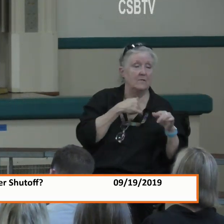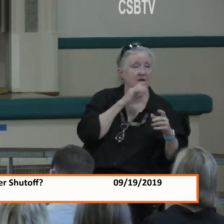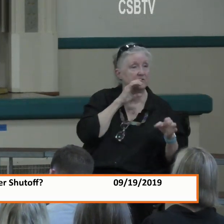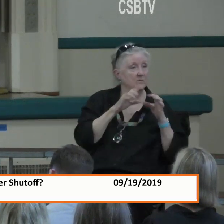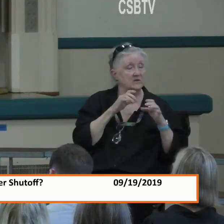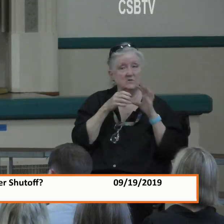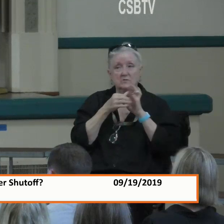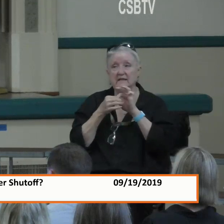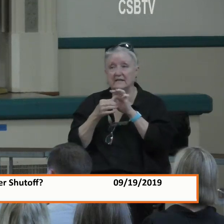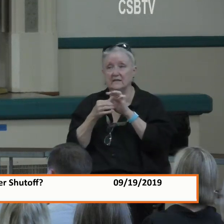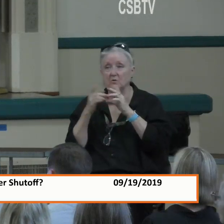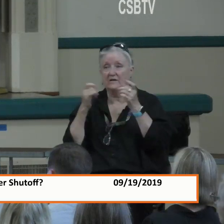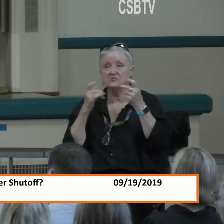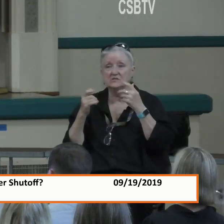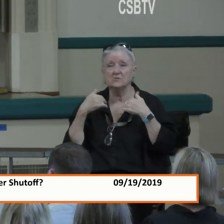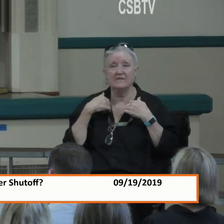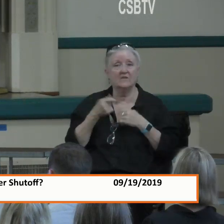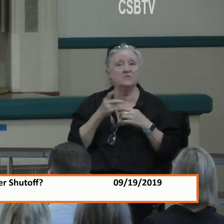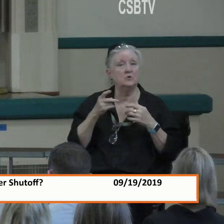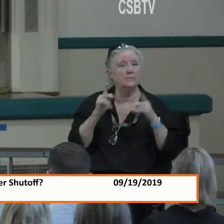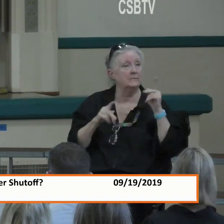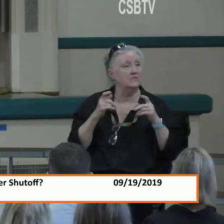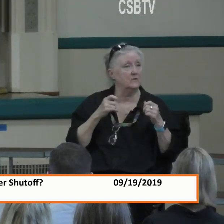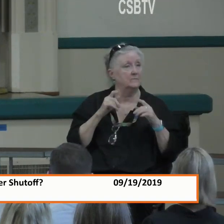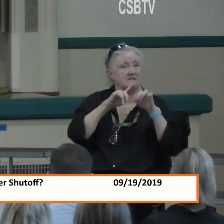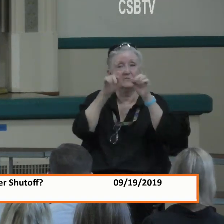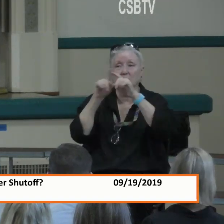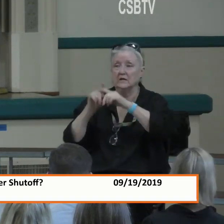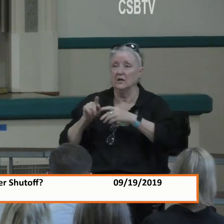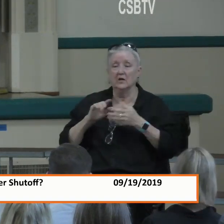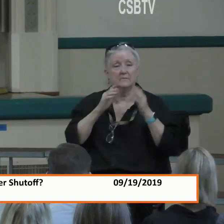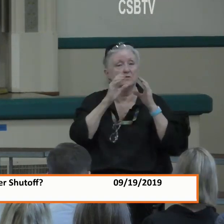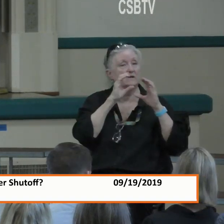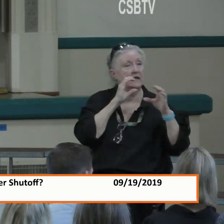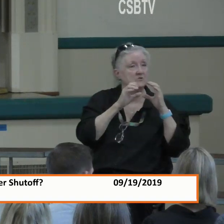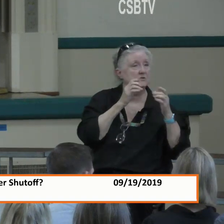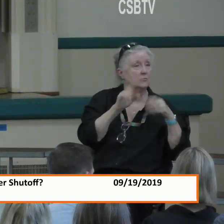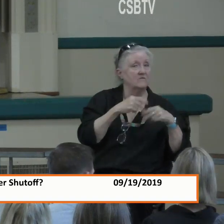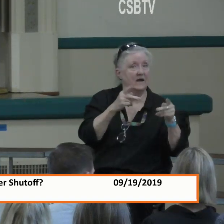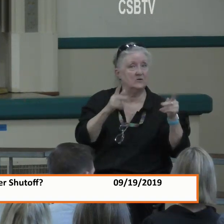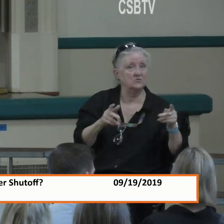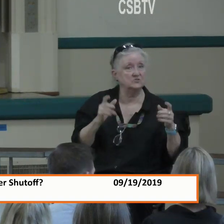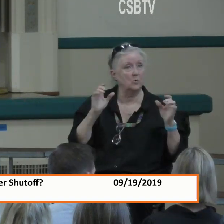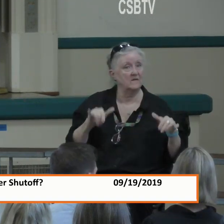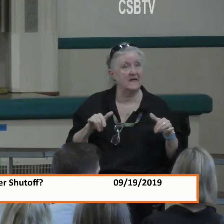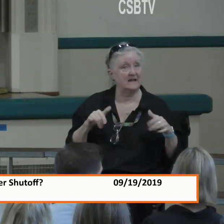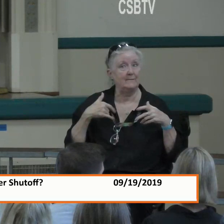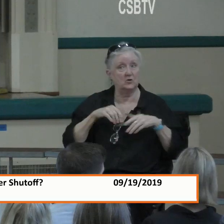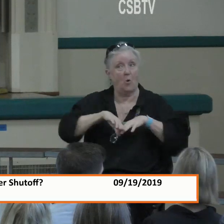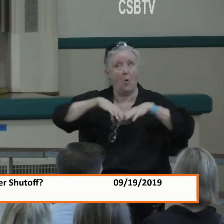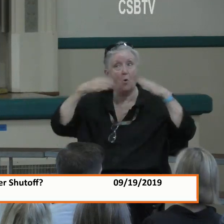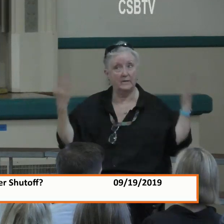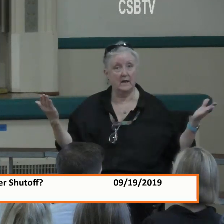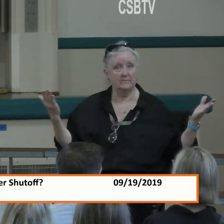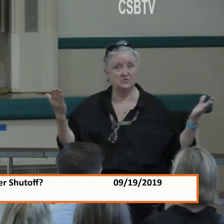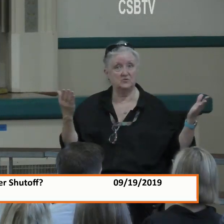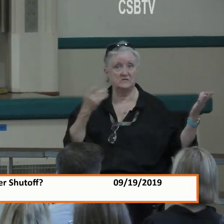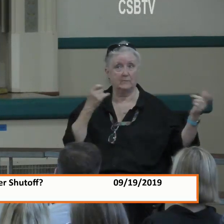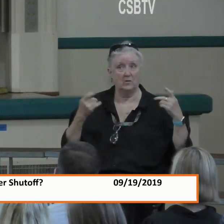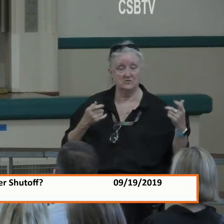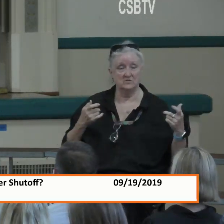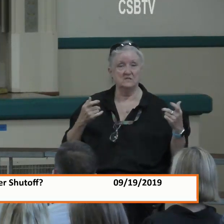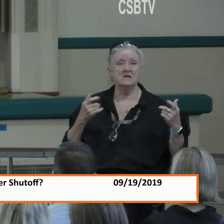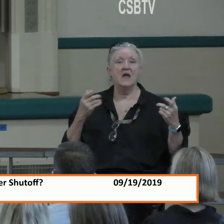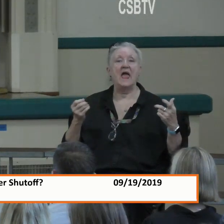communications related questions, we have a few folks here from different communications providers. So with that, I'm going to open it up to some